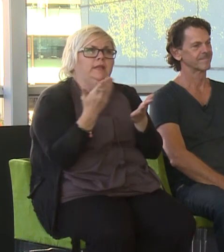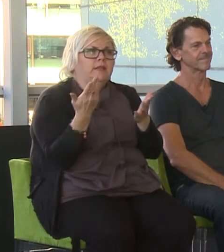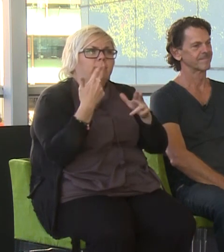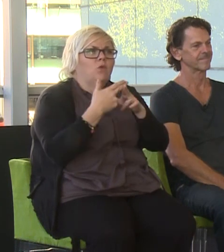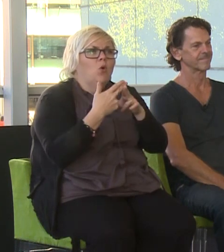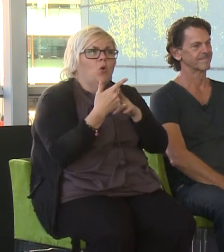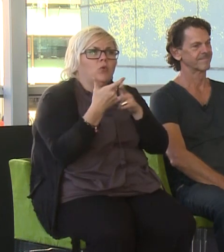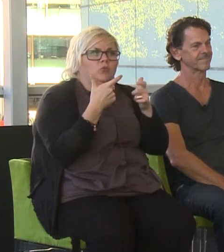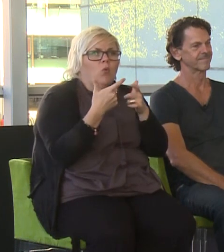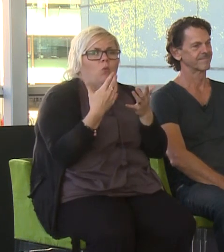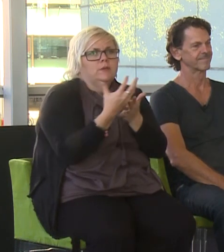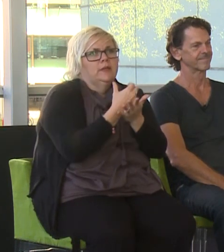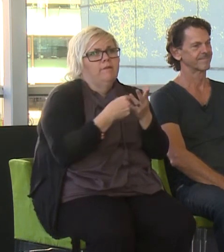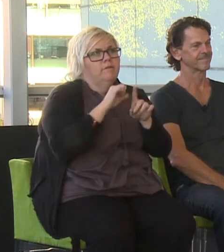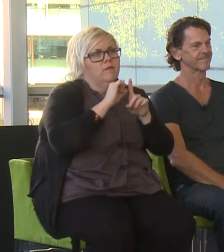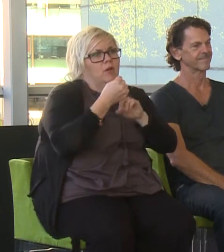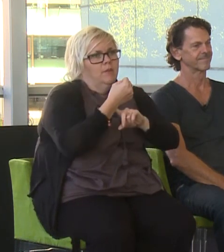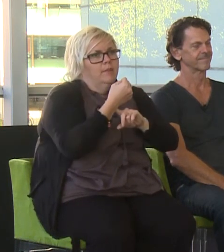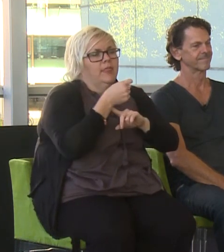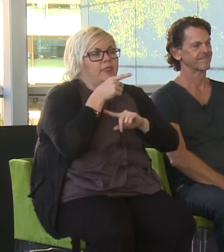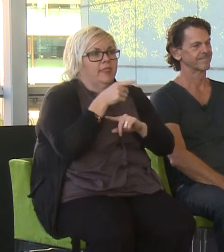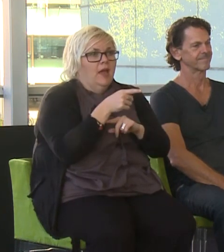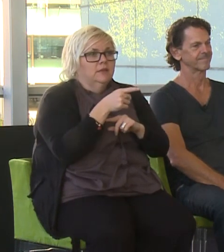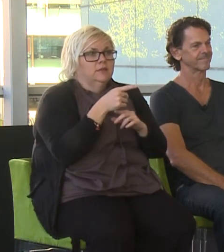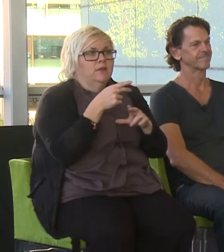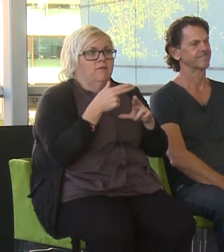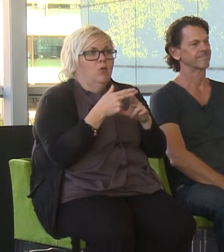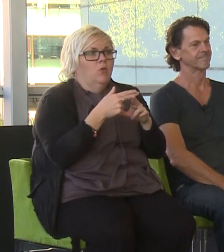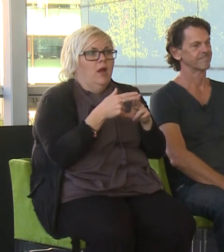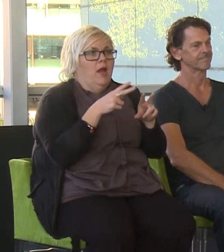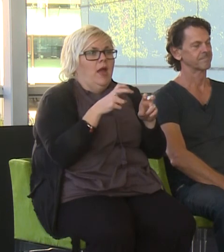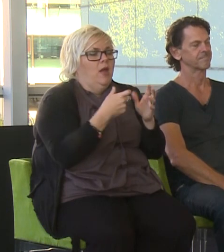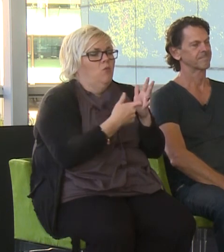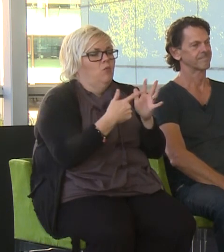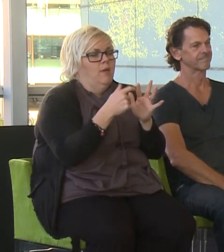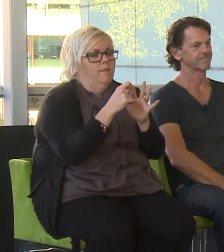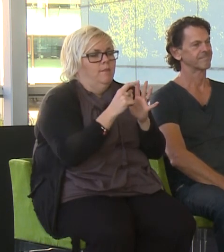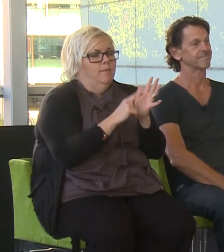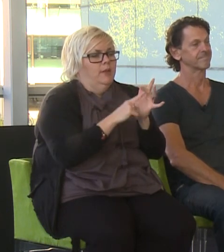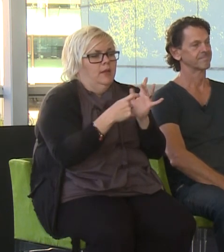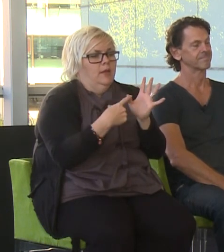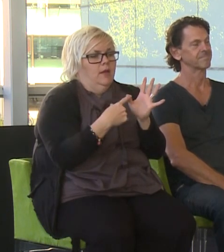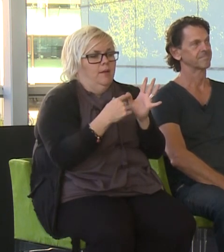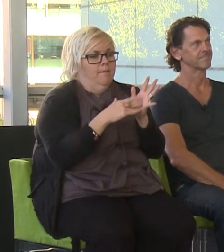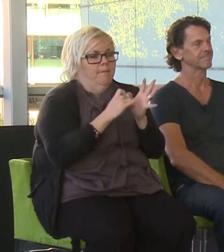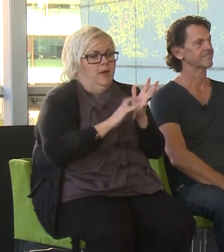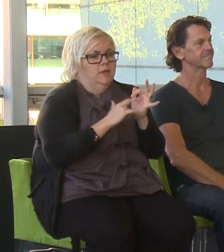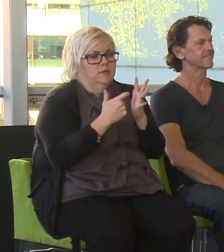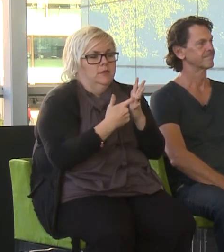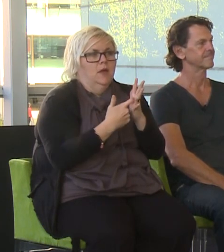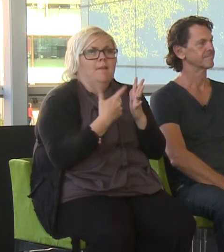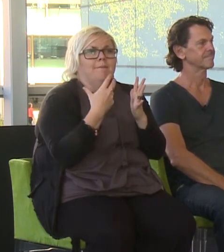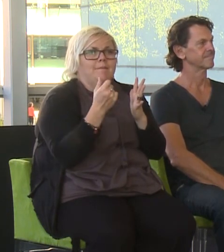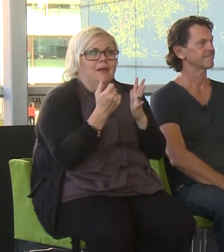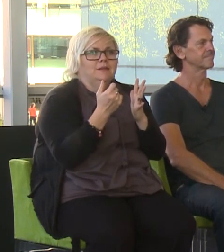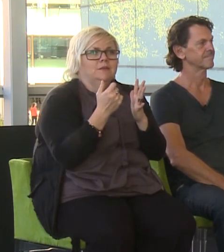work environment. And that's the mantra for a weapons master: maximum realism, minimum risk.